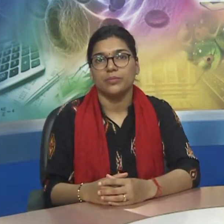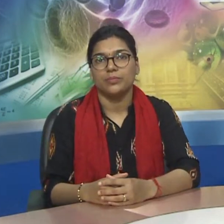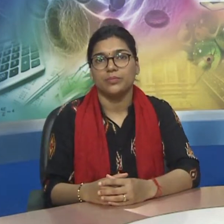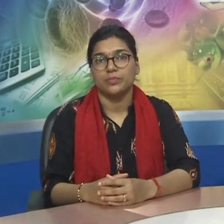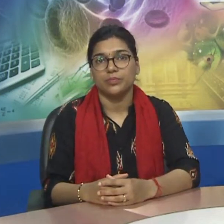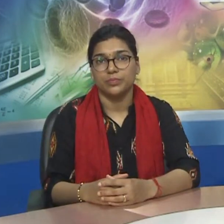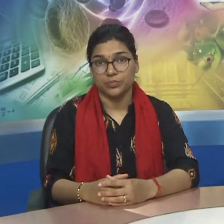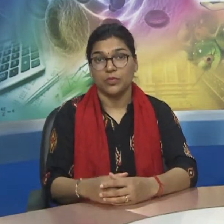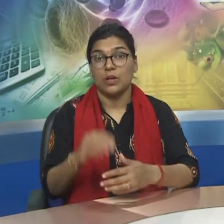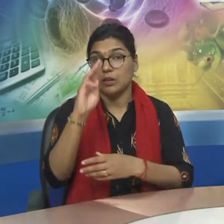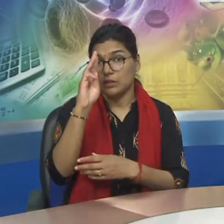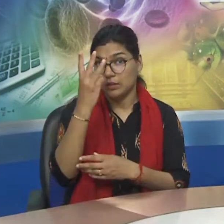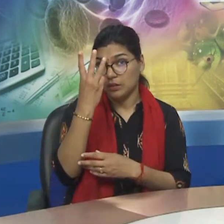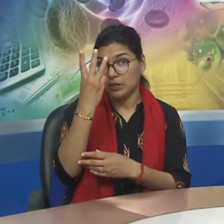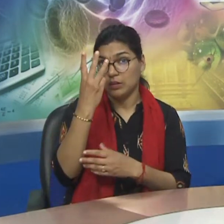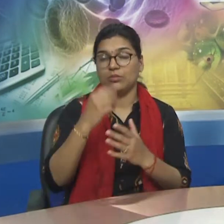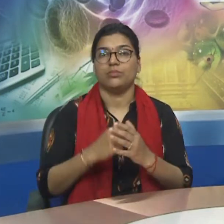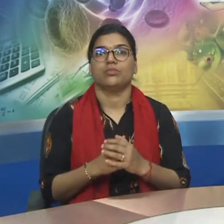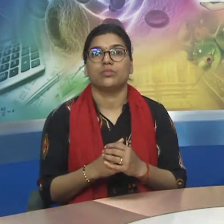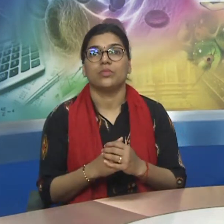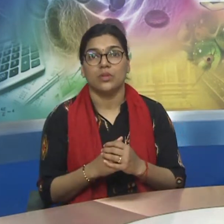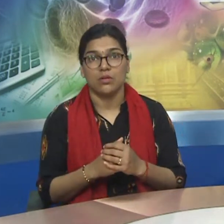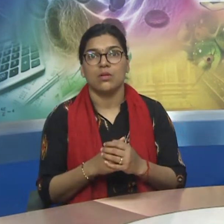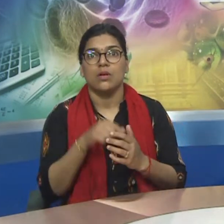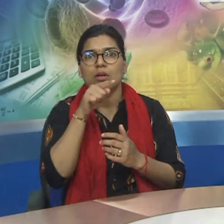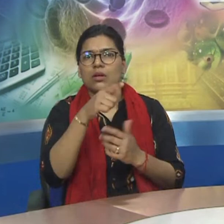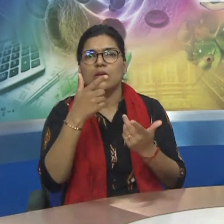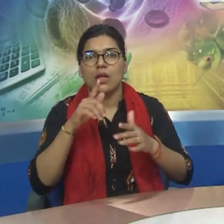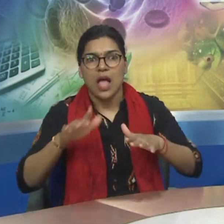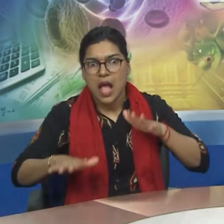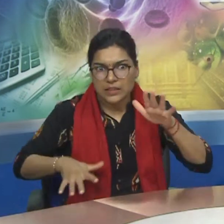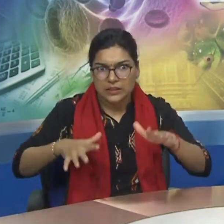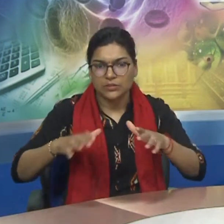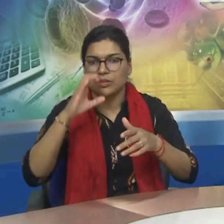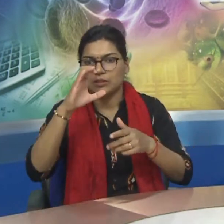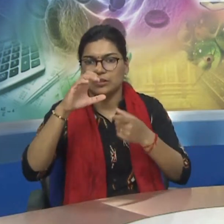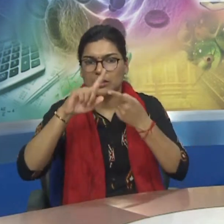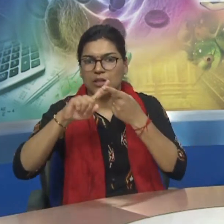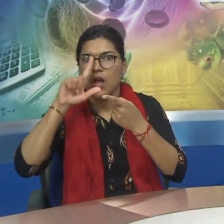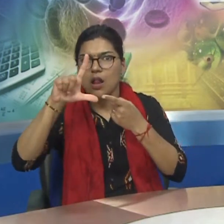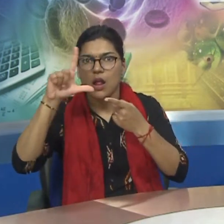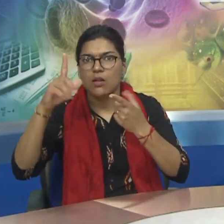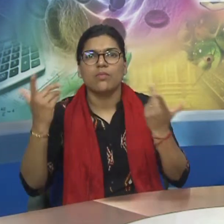And after that you can see number 3, that is the active cell.